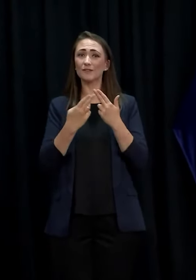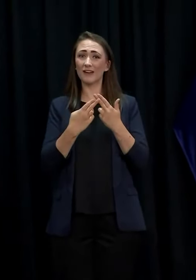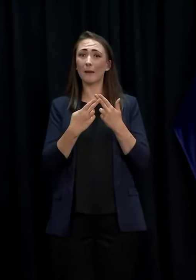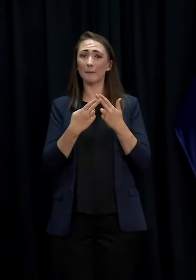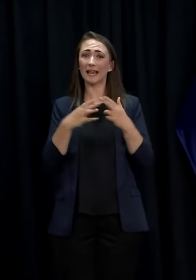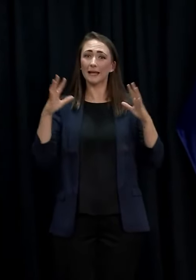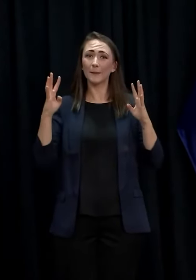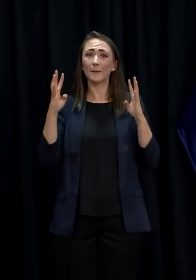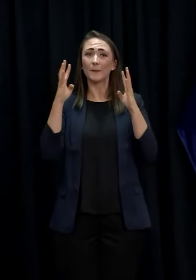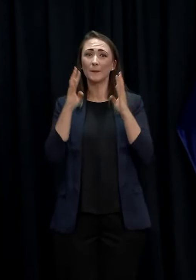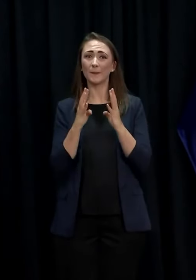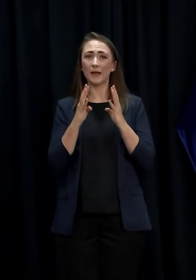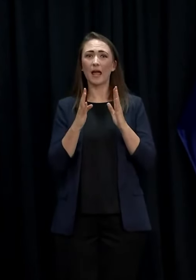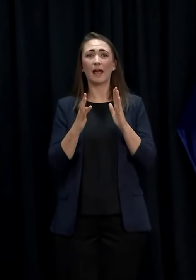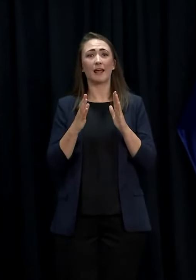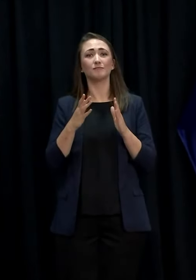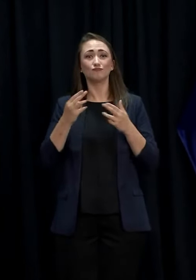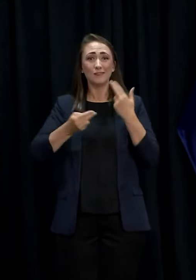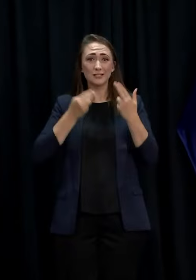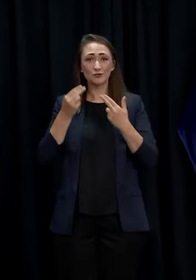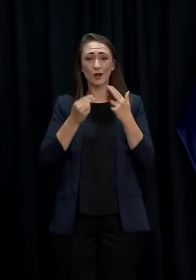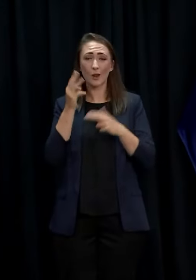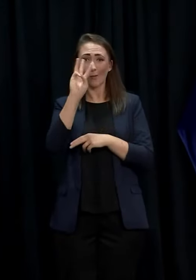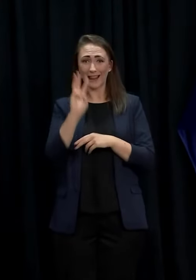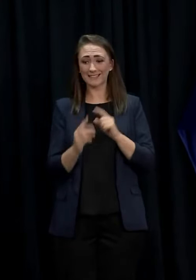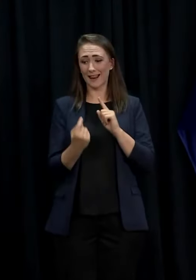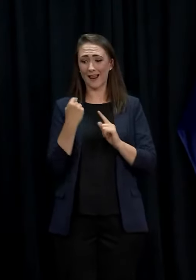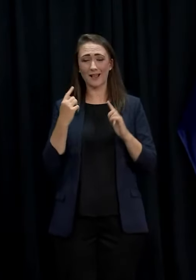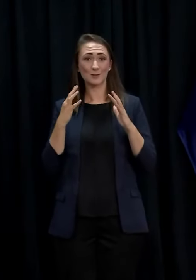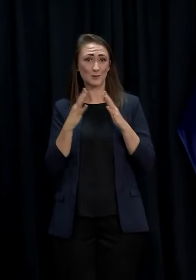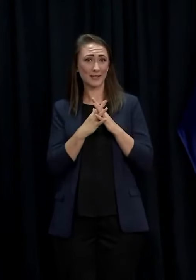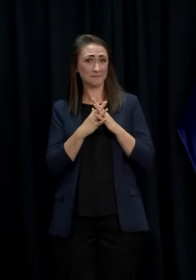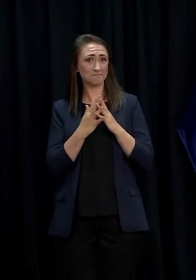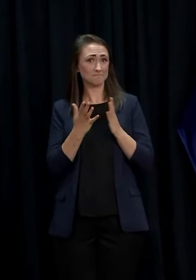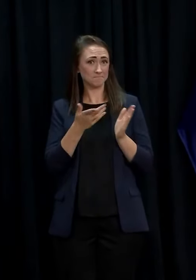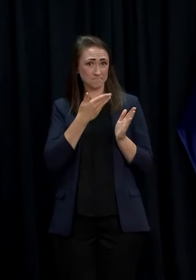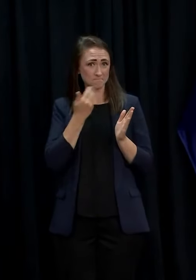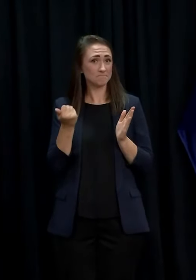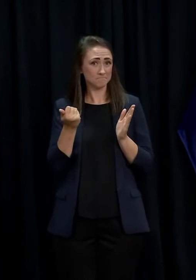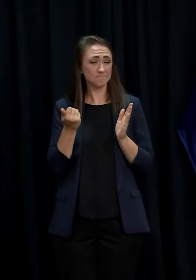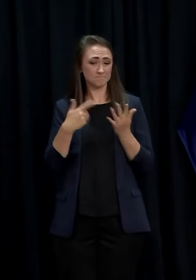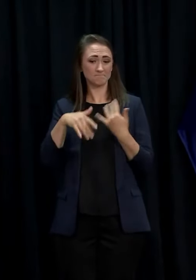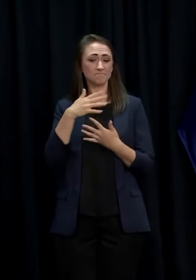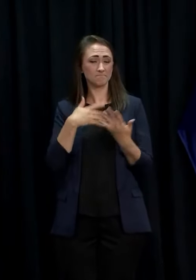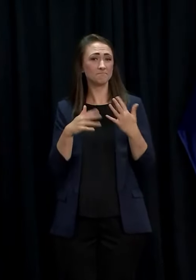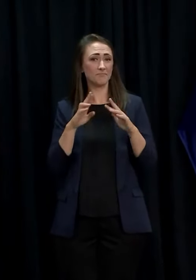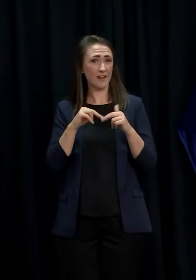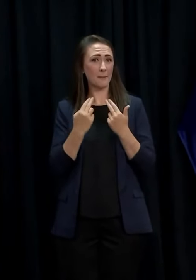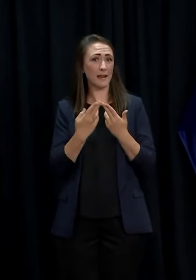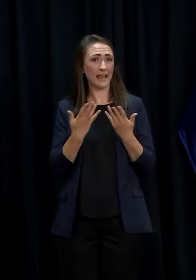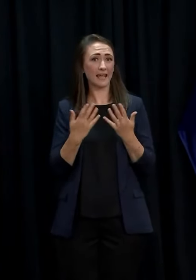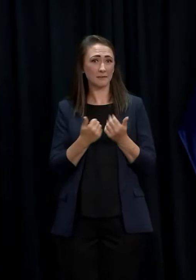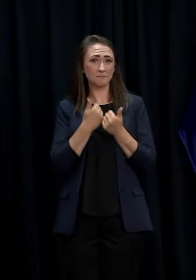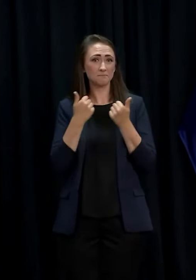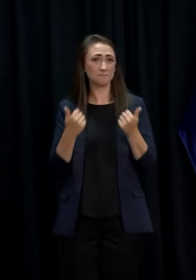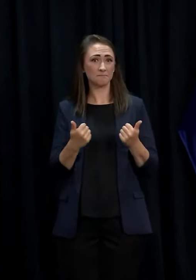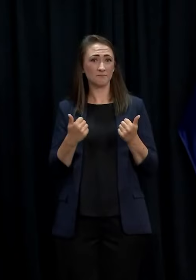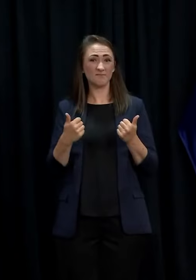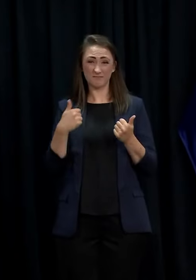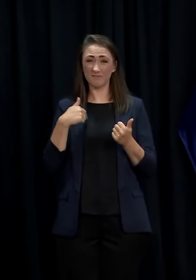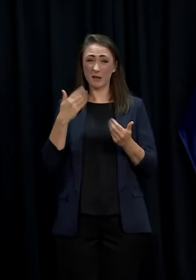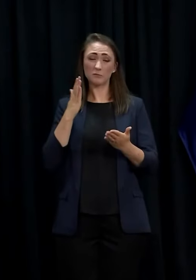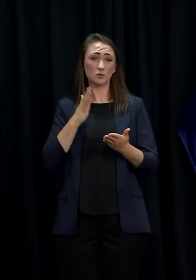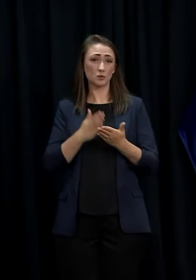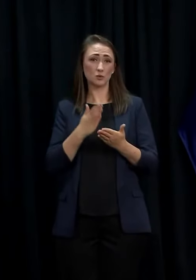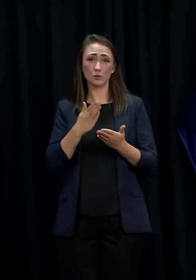in Wellington last week, and indeed I believe at time. I mean, I'm sure I've been mixing with